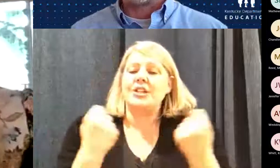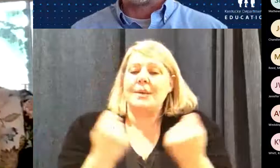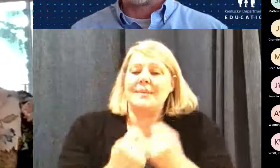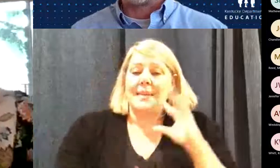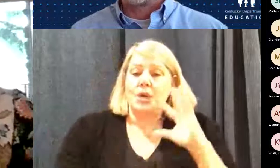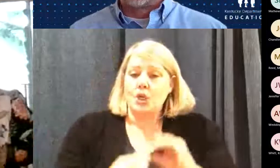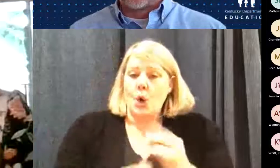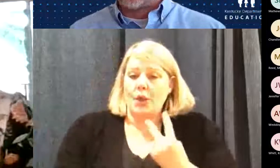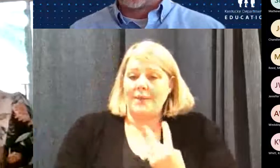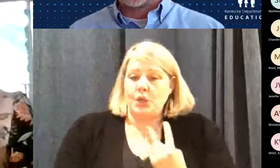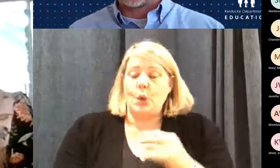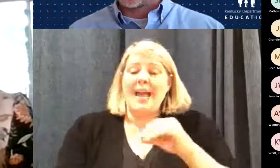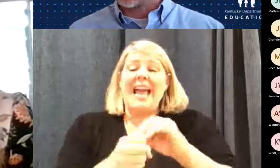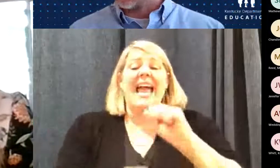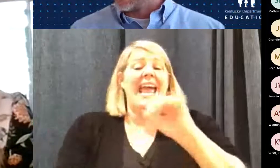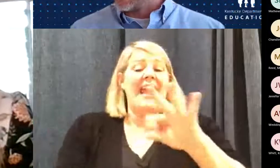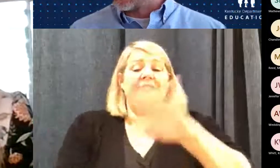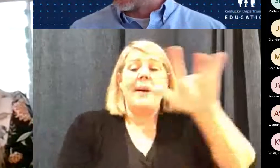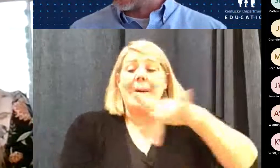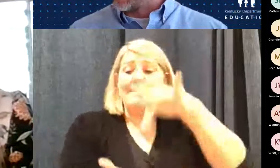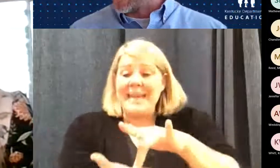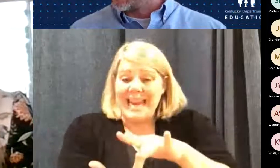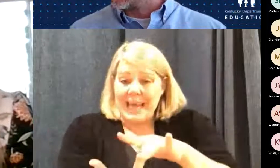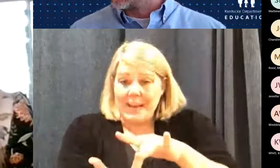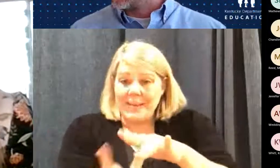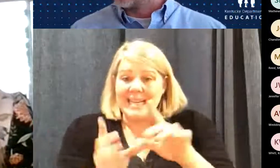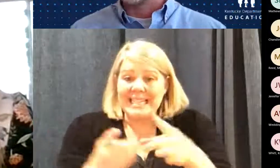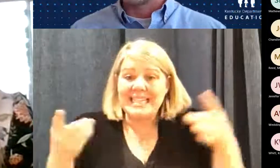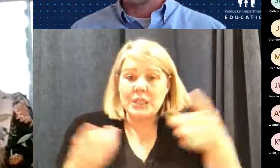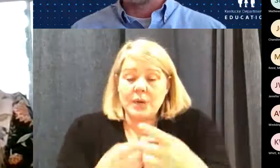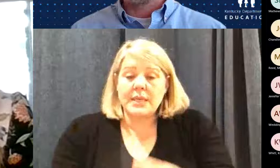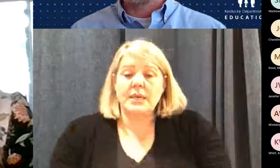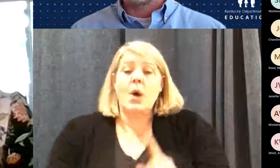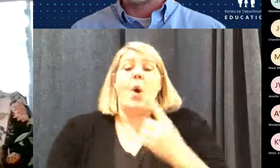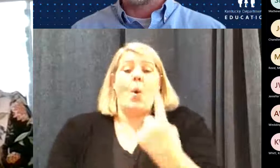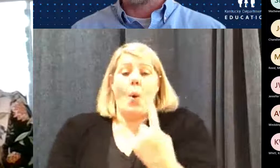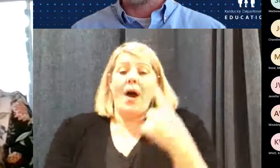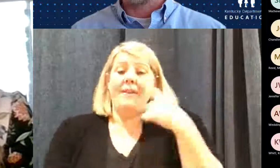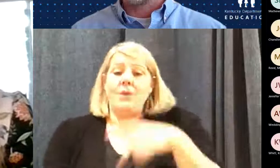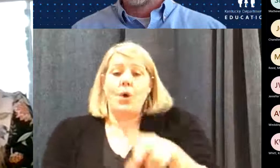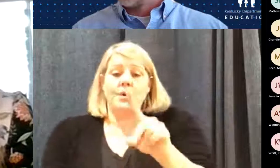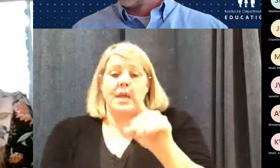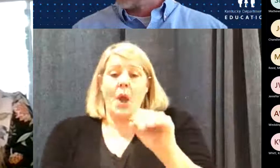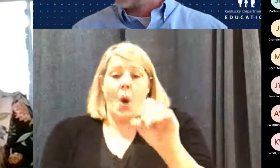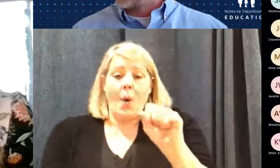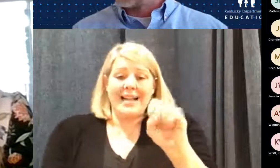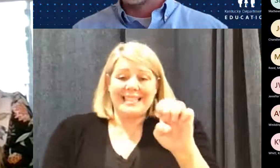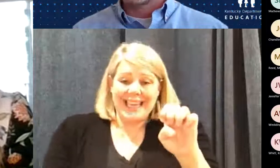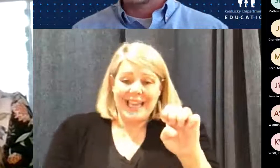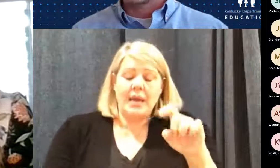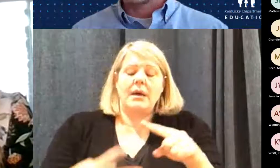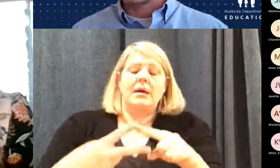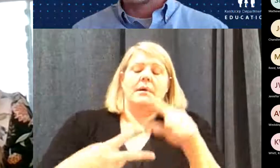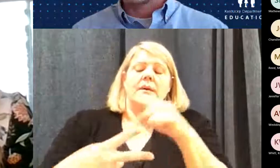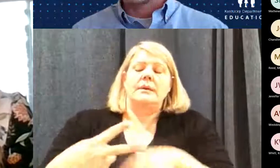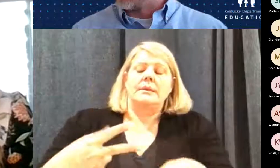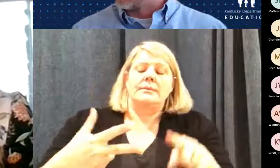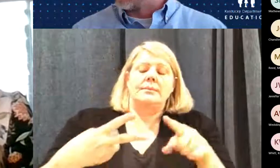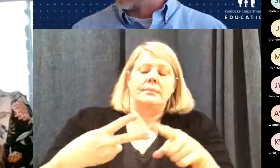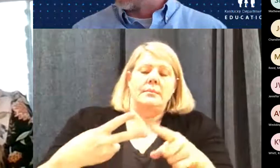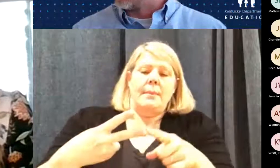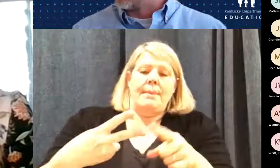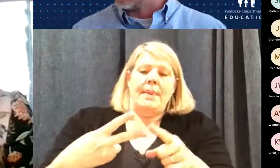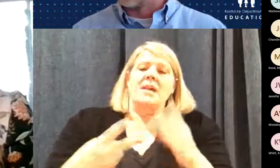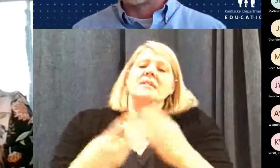you're a medium district, 1 for the director, and think about sharing 2 for some other folks to